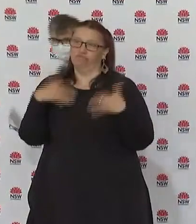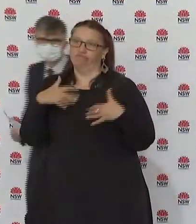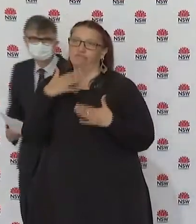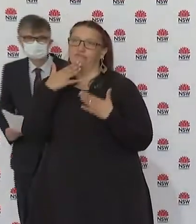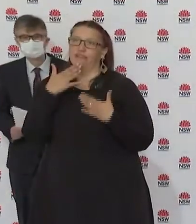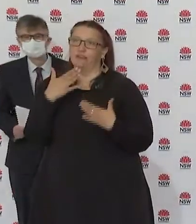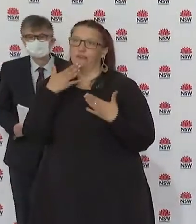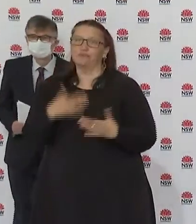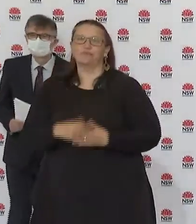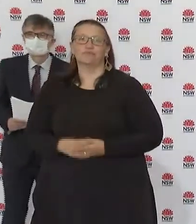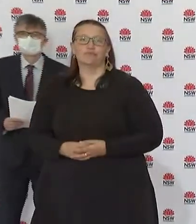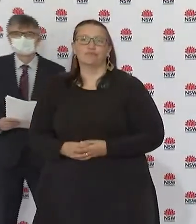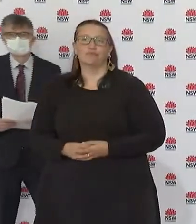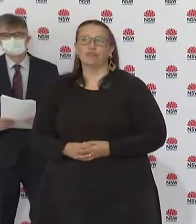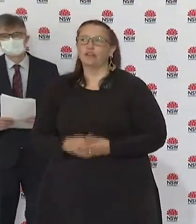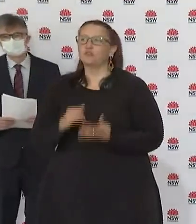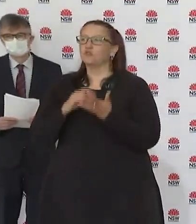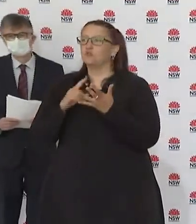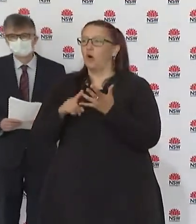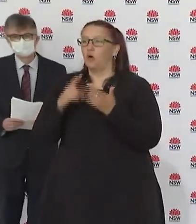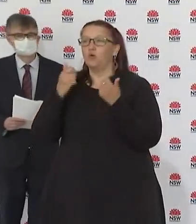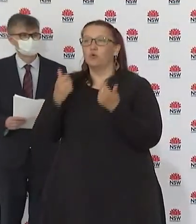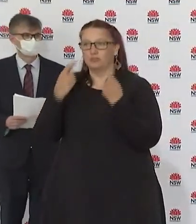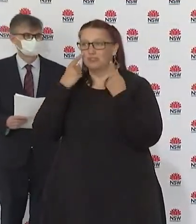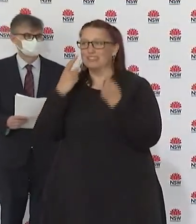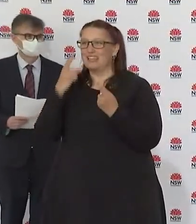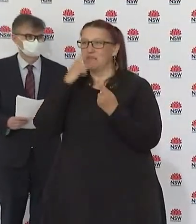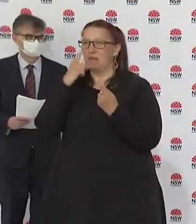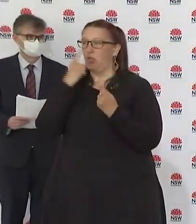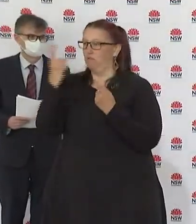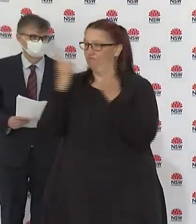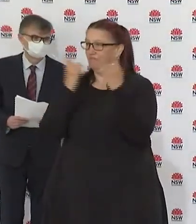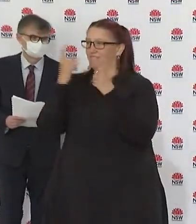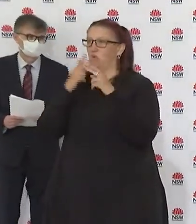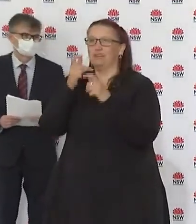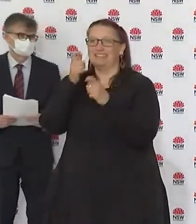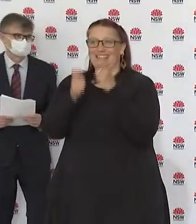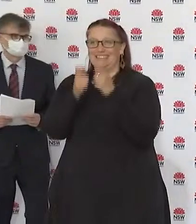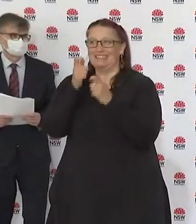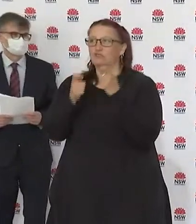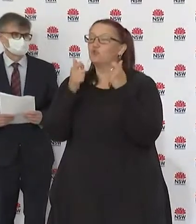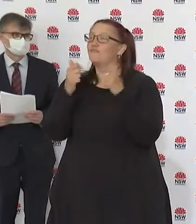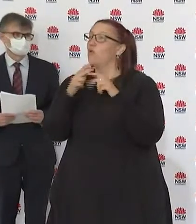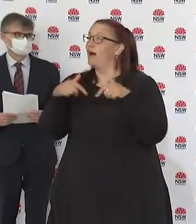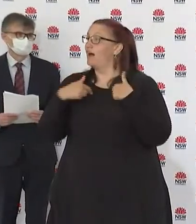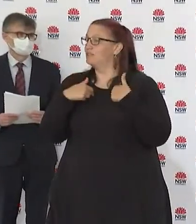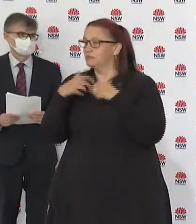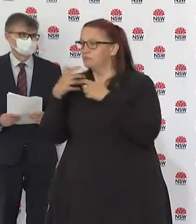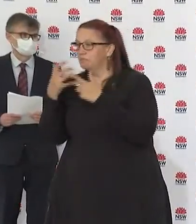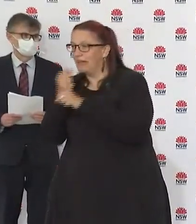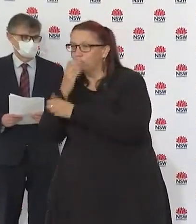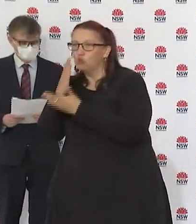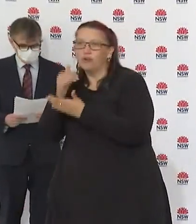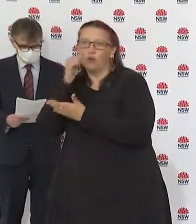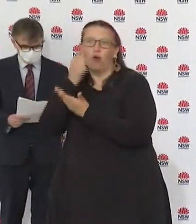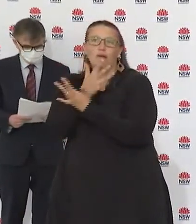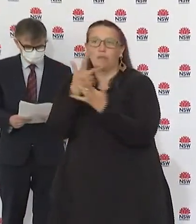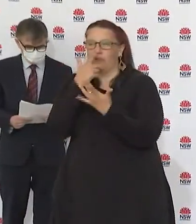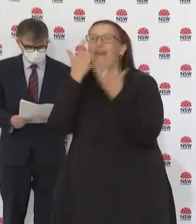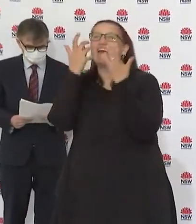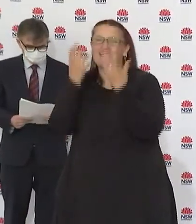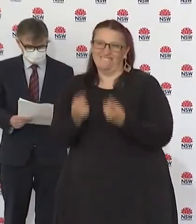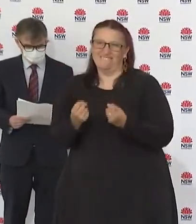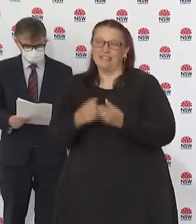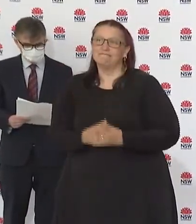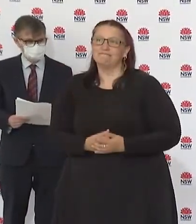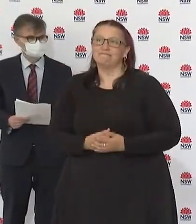tested. That helps us immensely to make sure we're capturing all the cases of community transmission. There were 172 cases